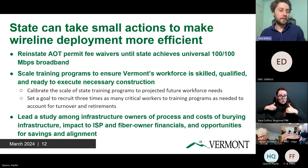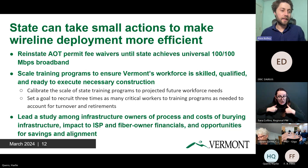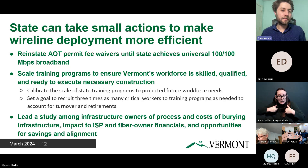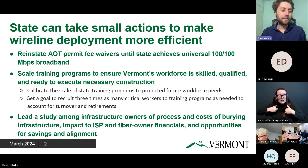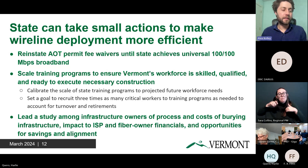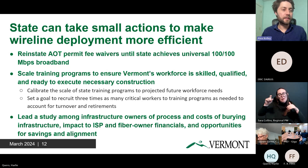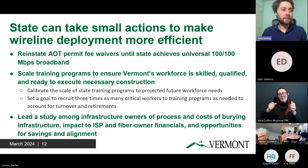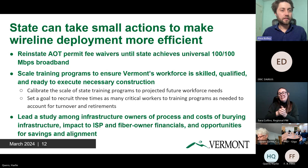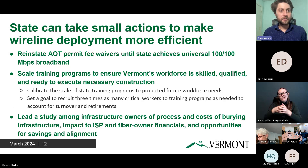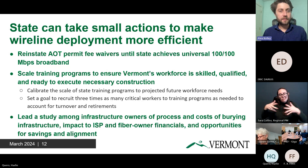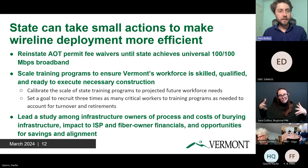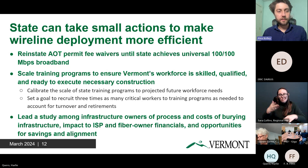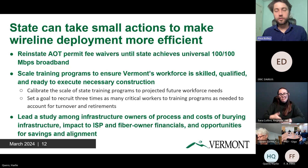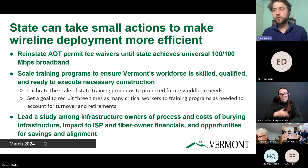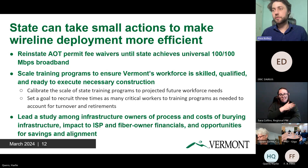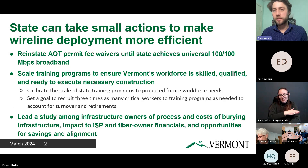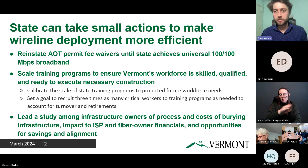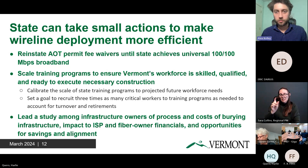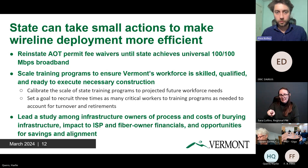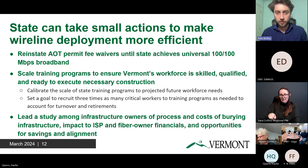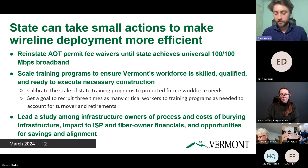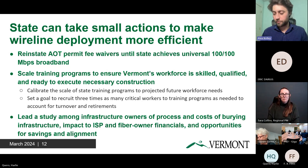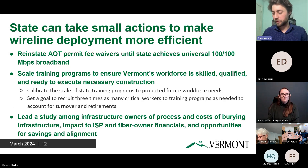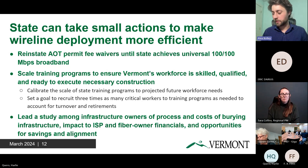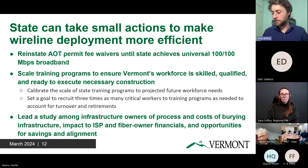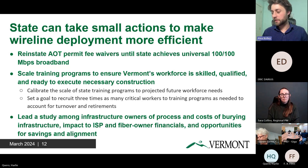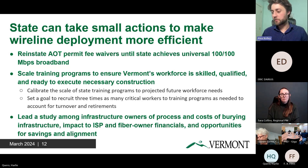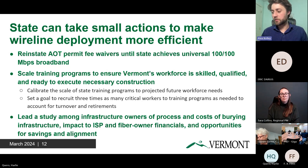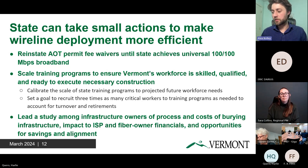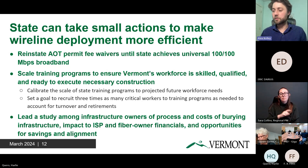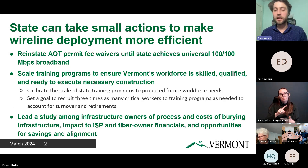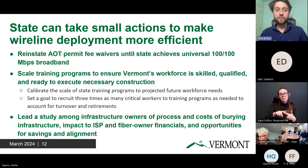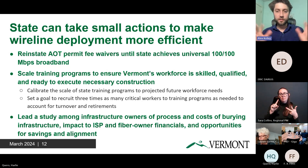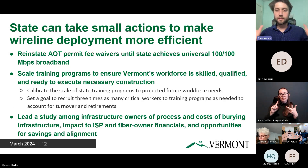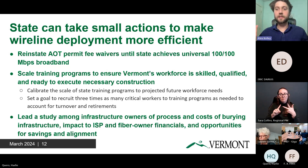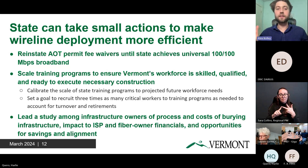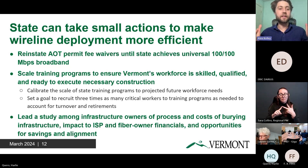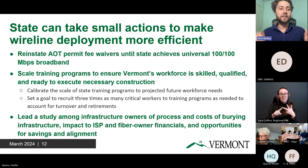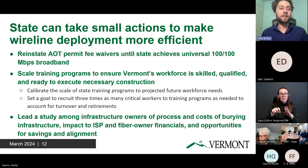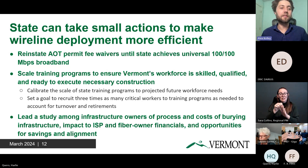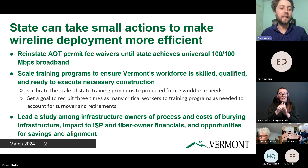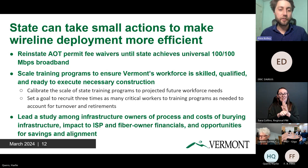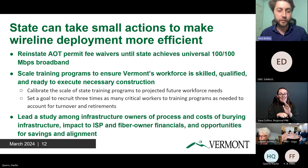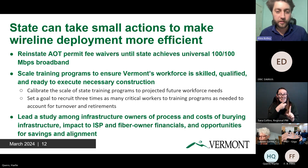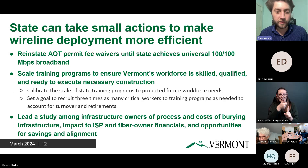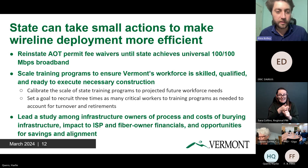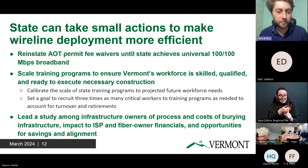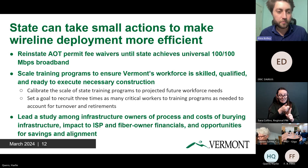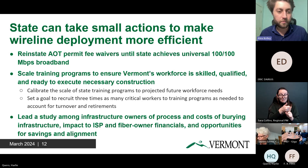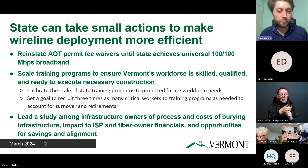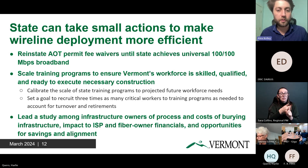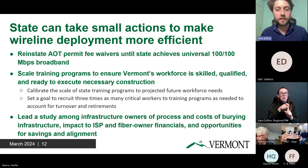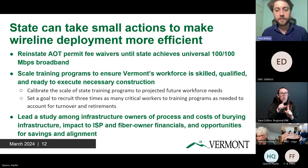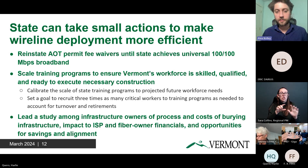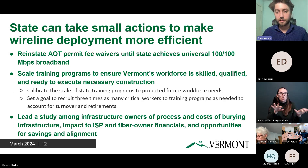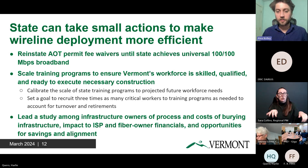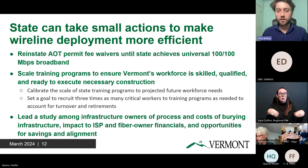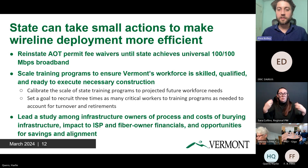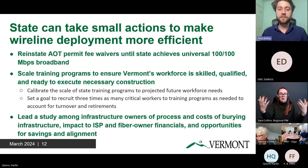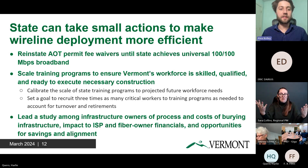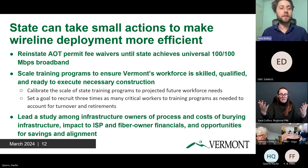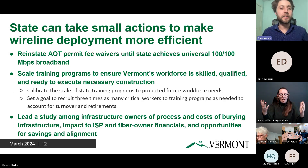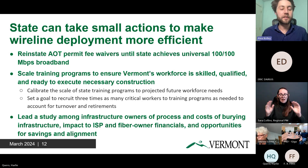And then lastly, the state should play the role of being the central driver of clarity around the